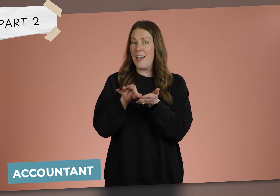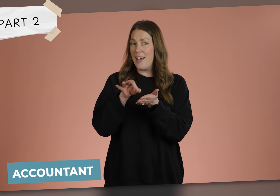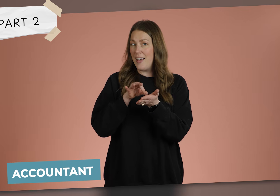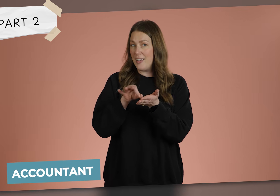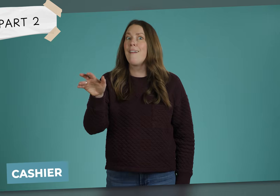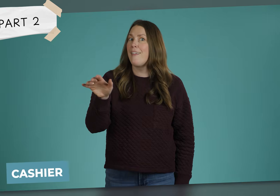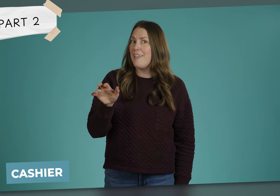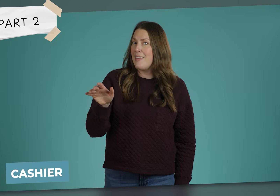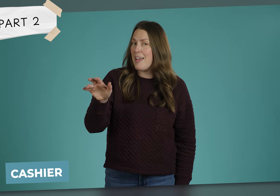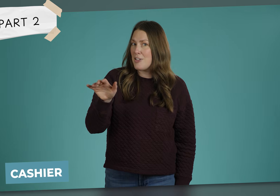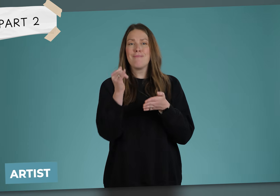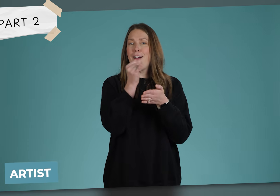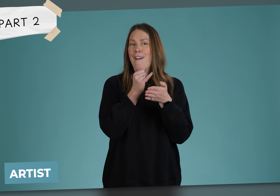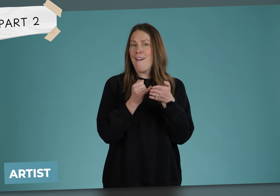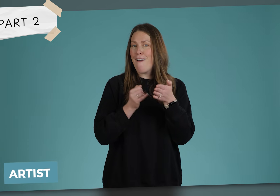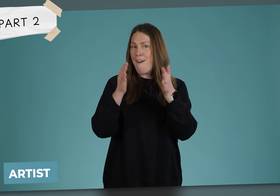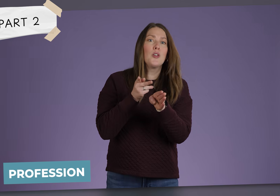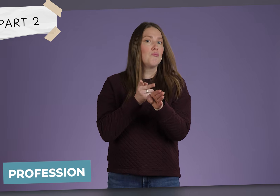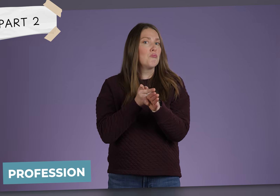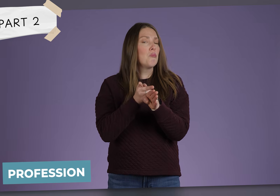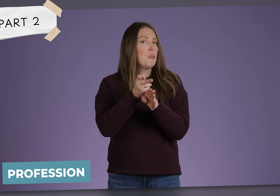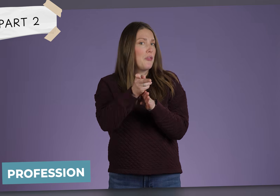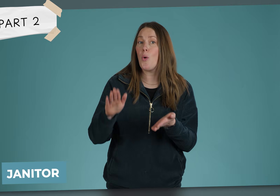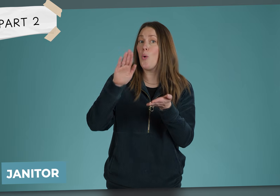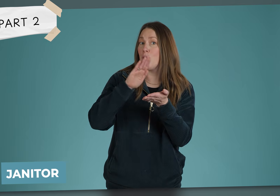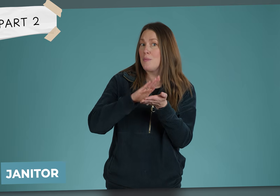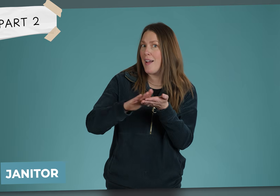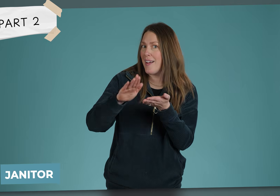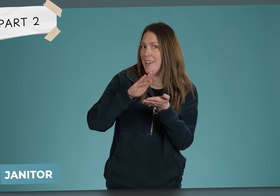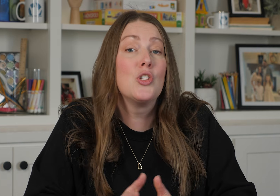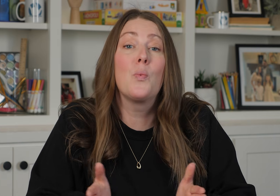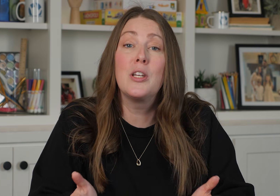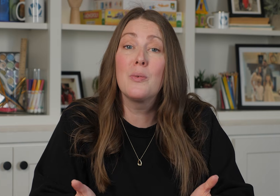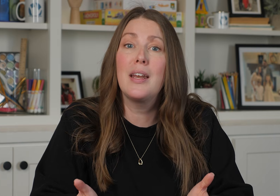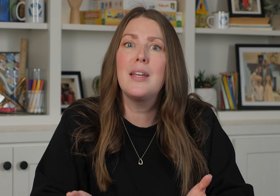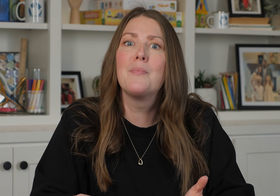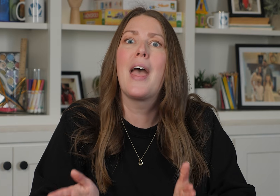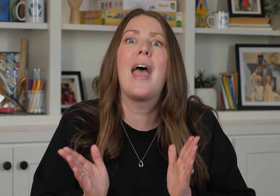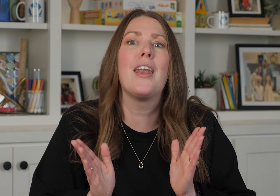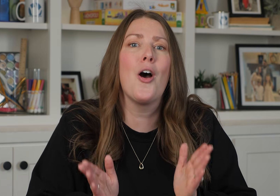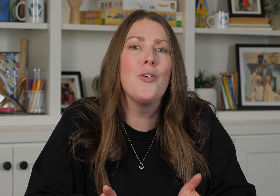for, don't worry. Part 2 is packed with even more. So when you're ready, head